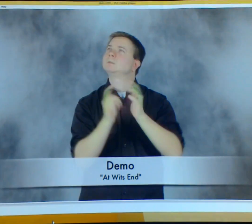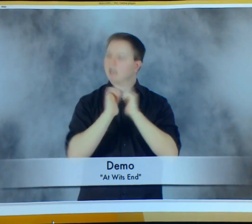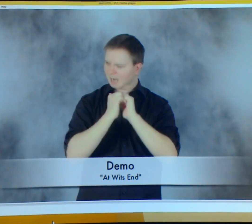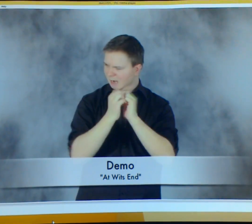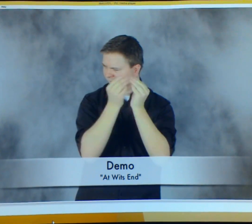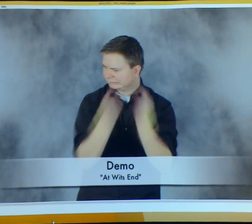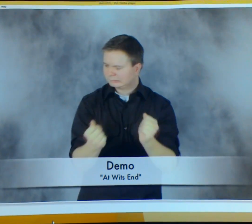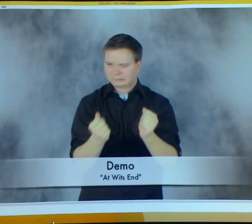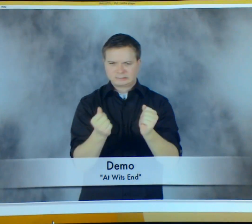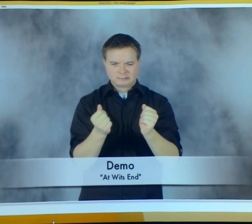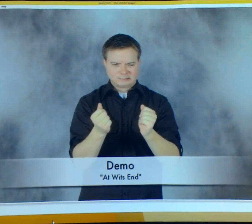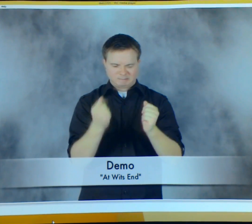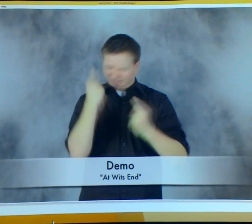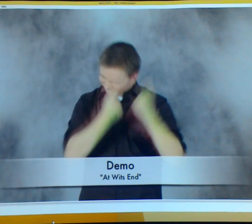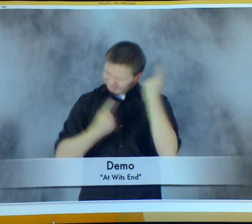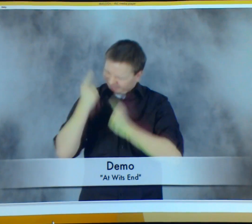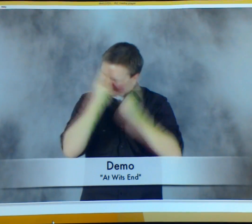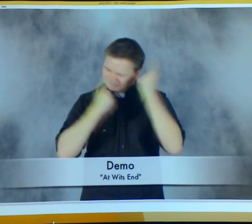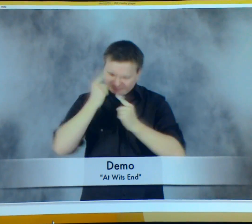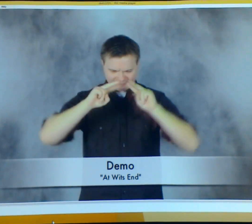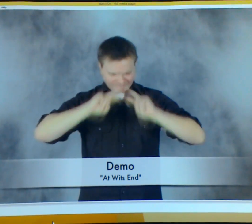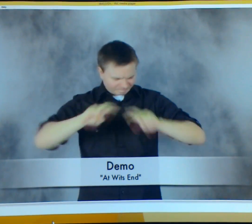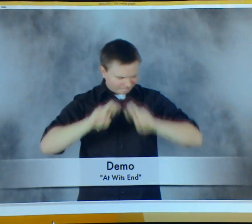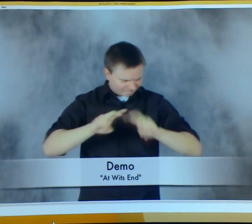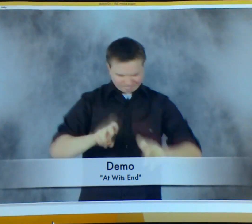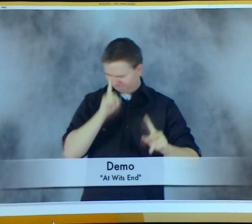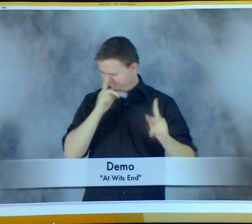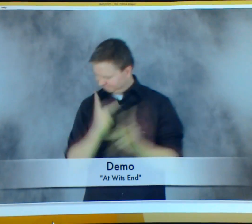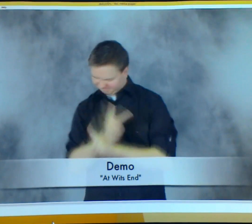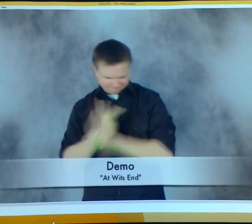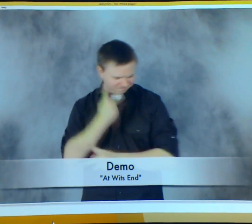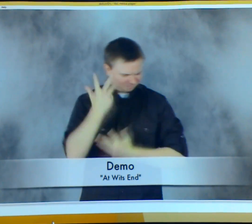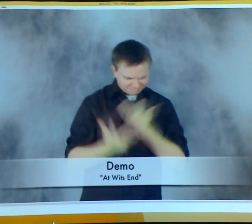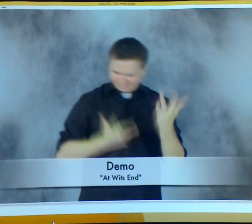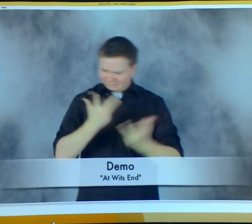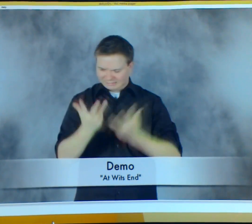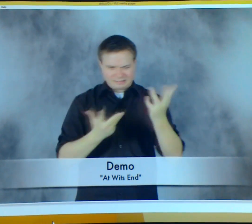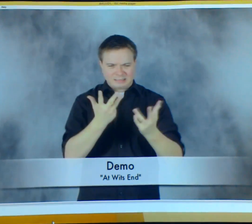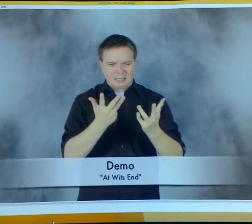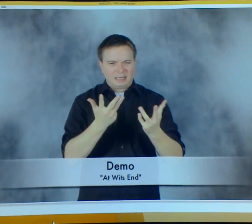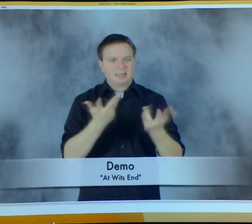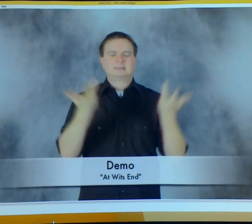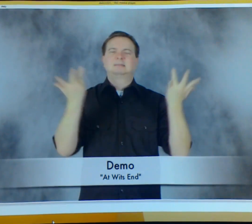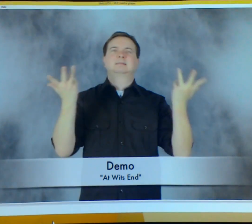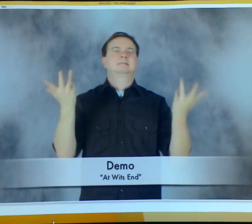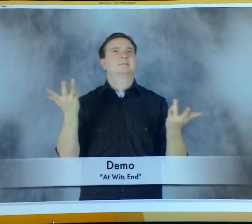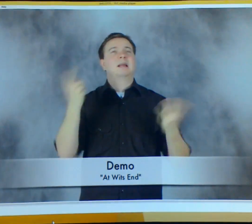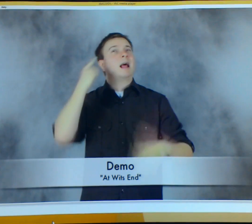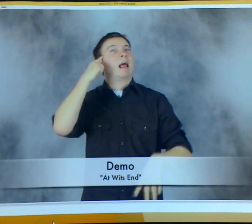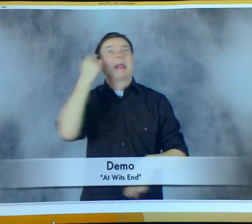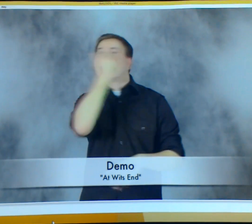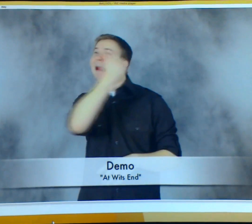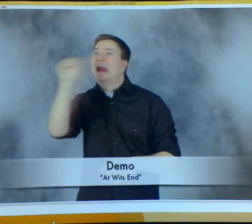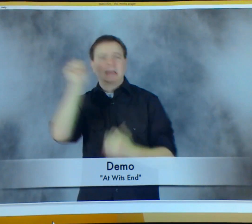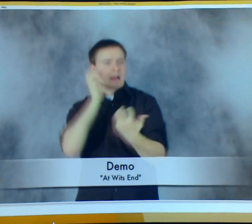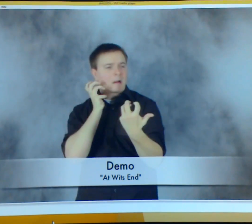what angle you look at it, no matter how much you think about it and try to figure out a solution, you can't really